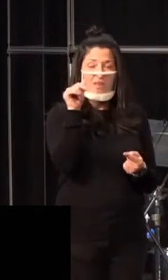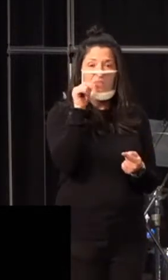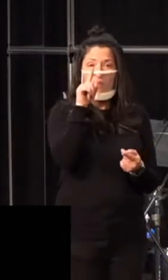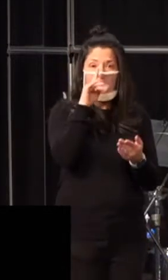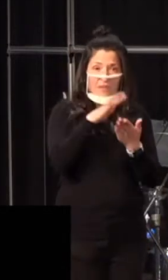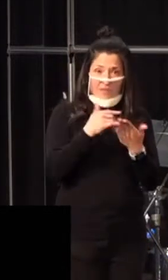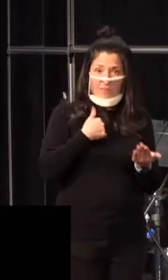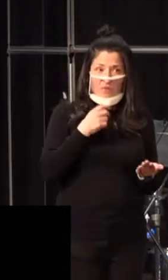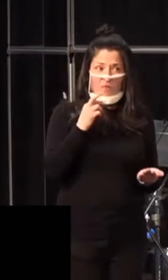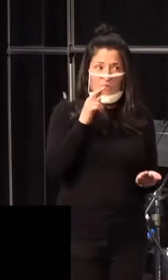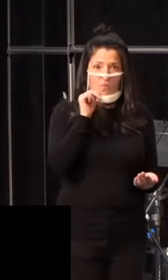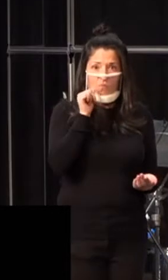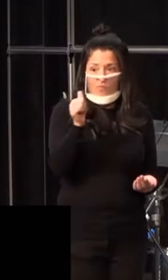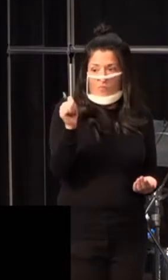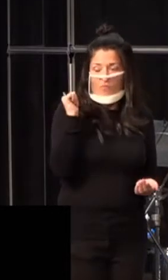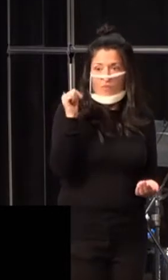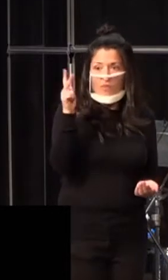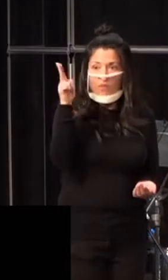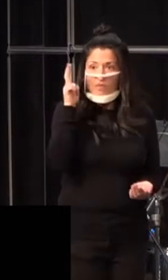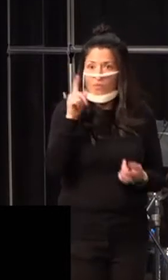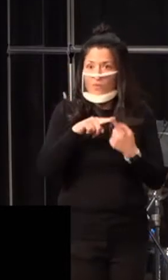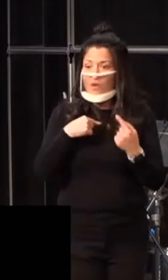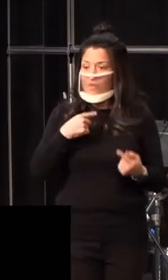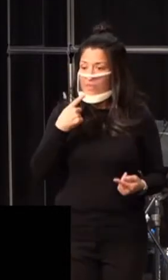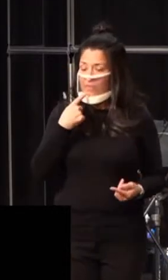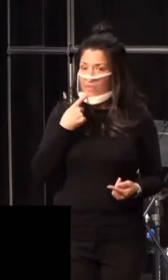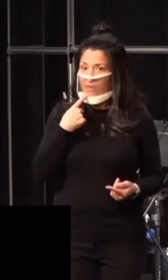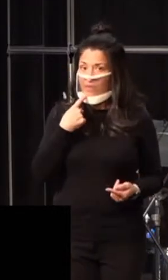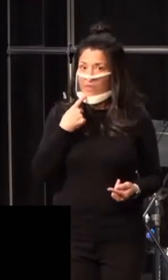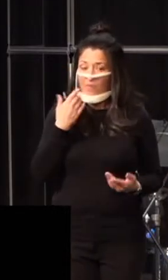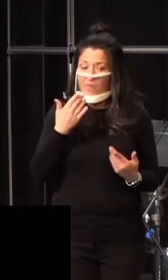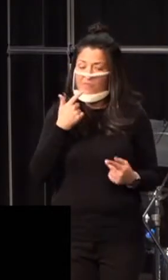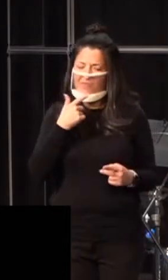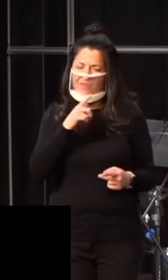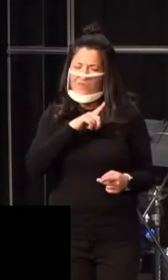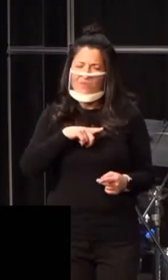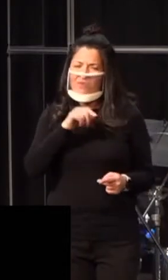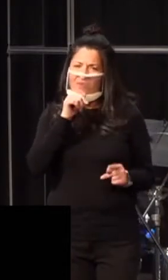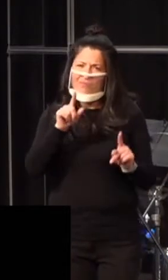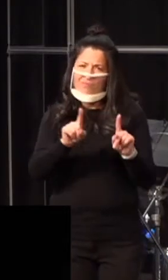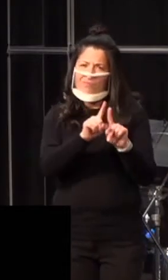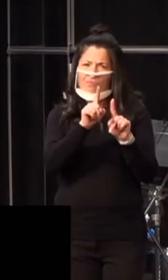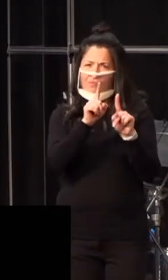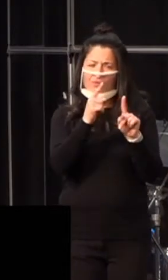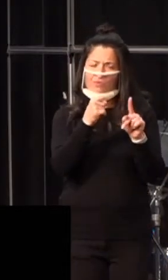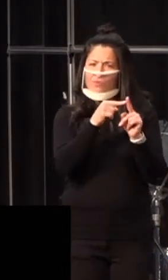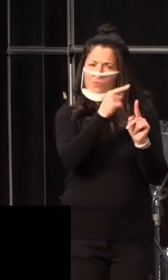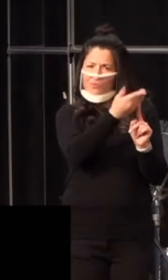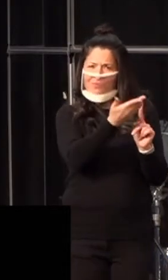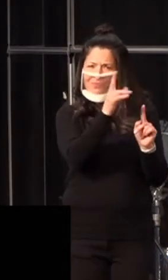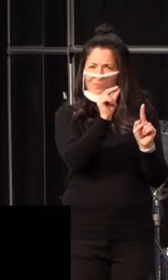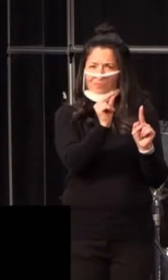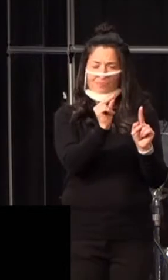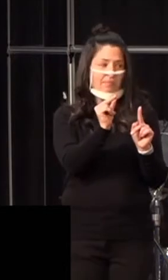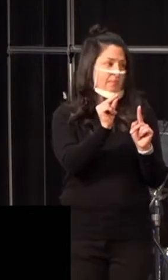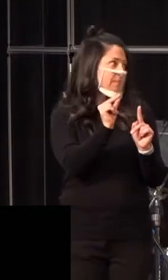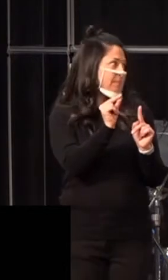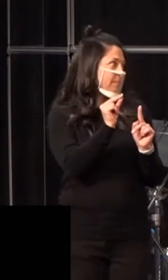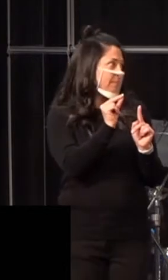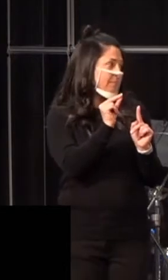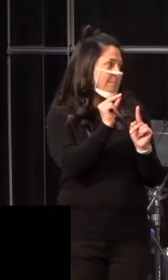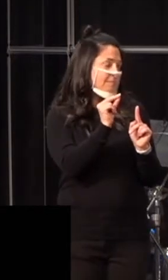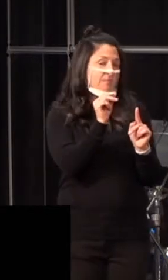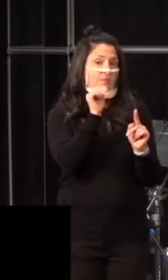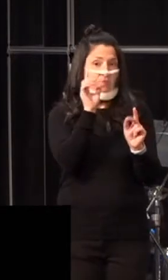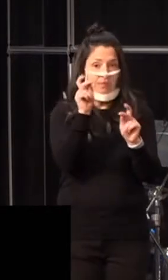to what I say? For they may say, the Lord has not appeared to you." All right, we're going to stop there for a moment. I'm not going to do this with every verse.